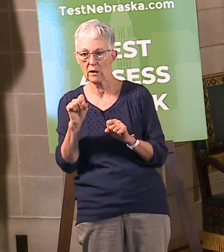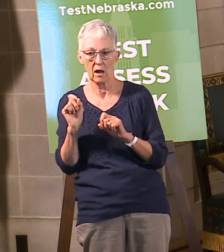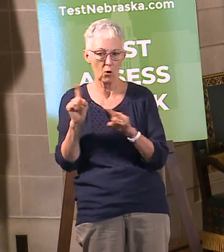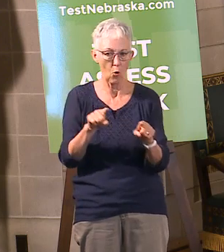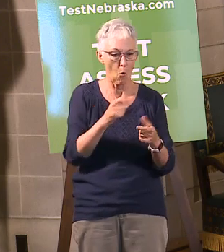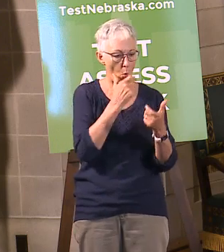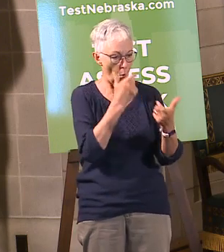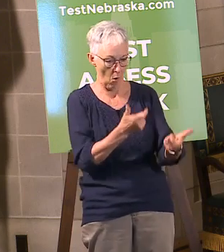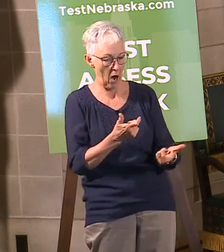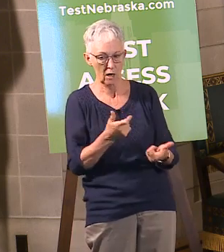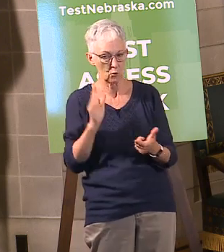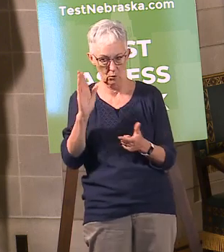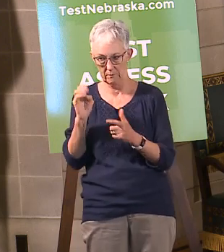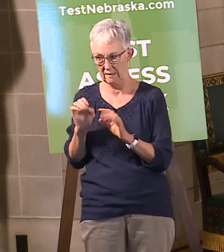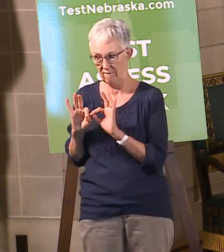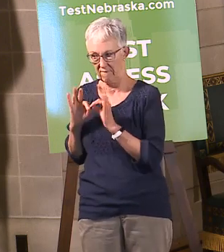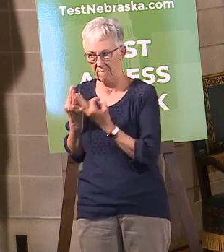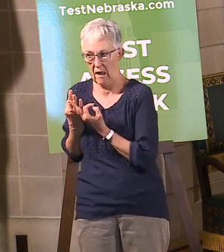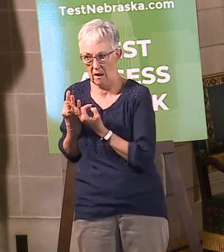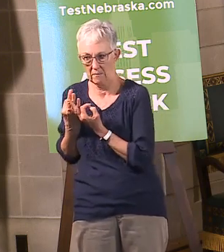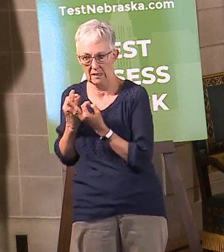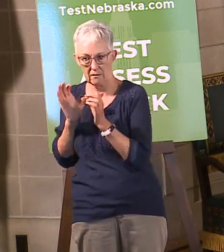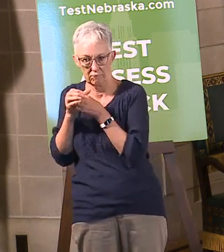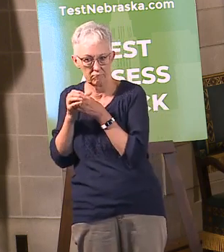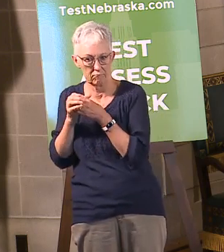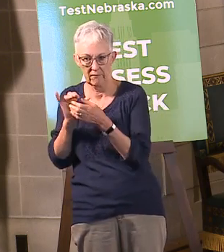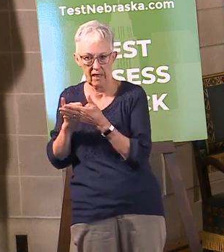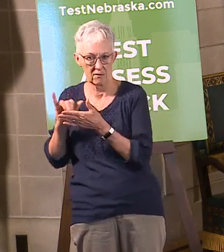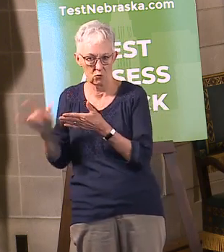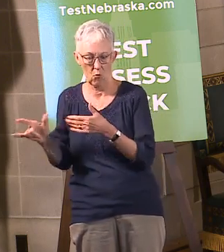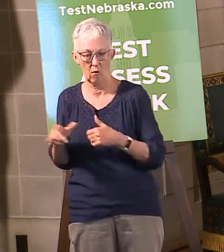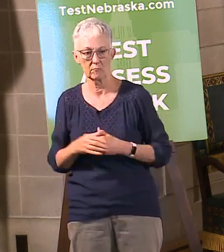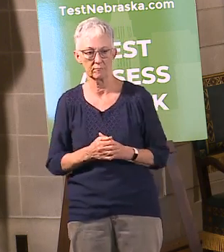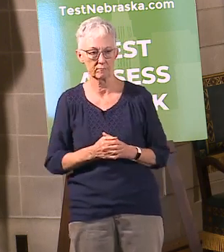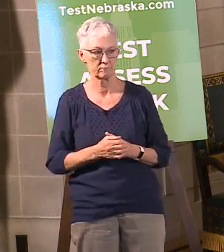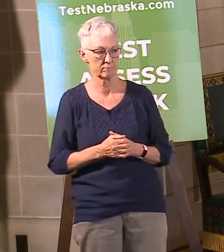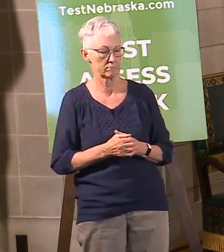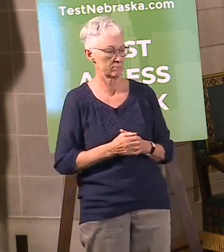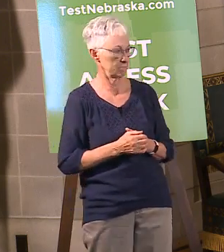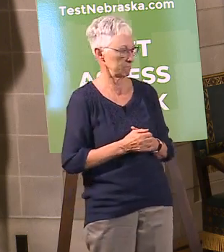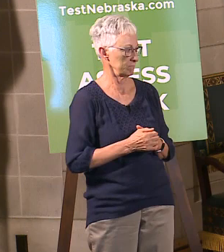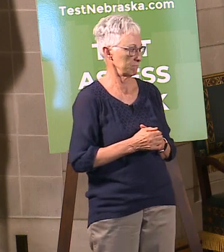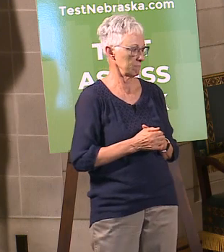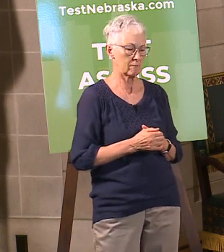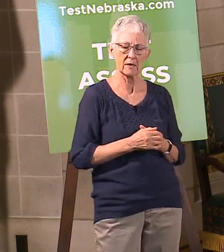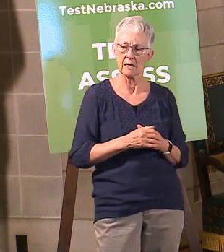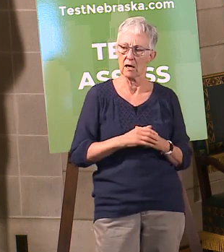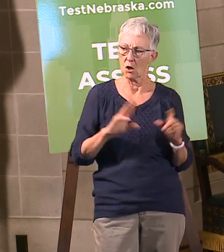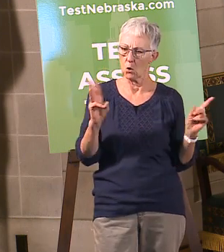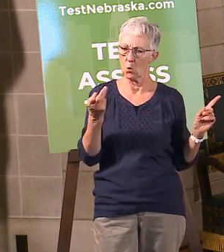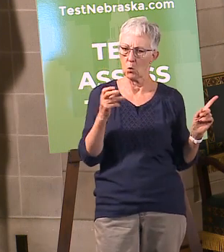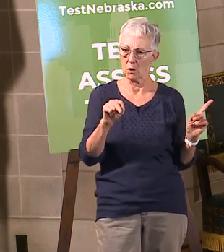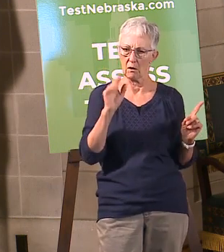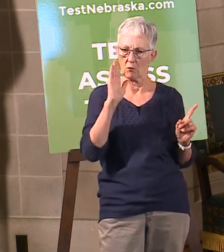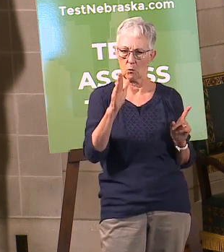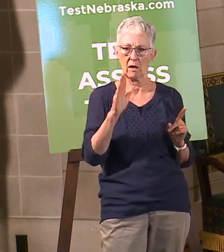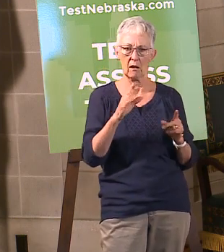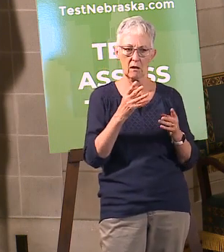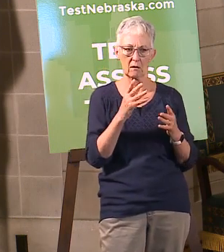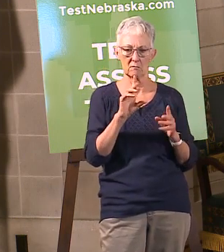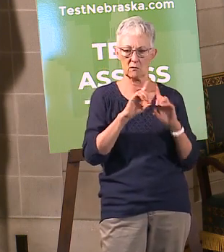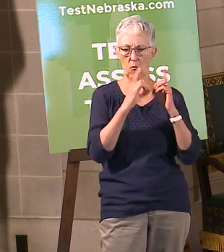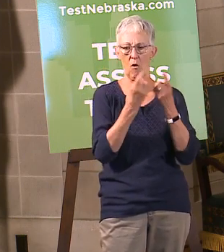But stay tuned. We'll have more guidance on that. Andrew Saki, how soon will the Department of Corrections release the lethal injection documents